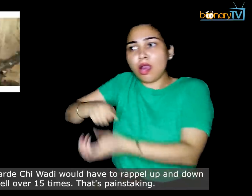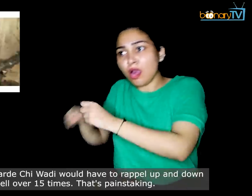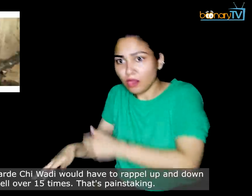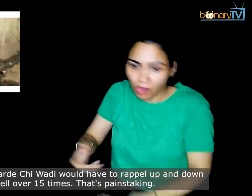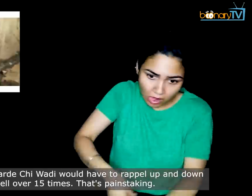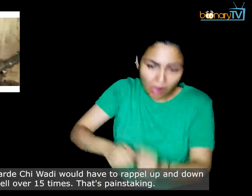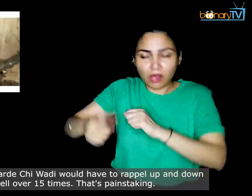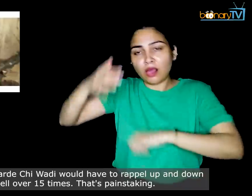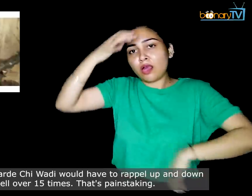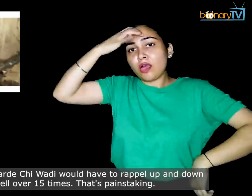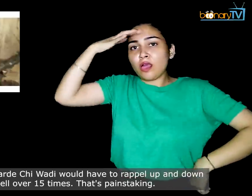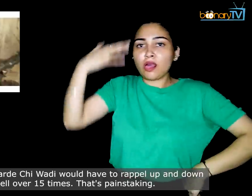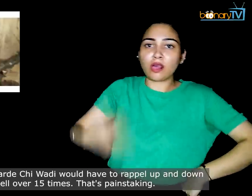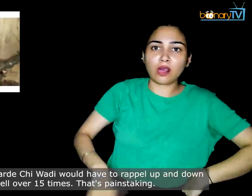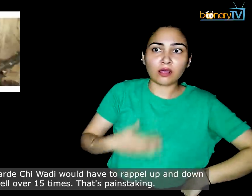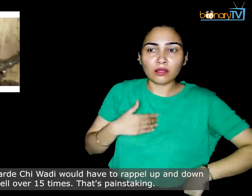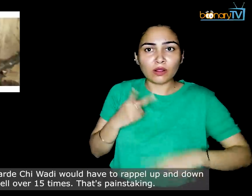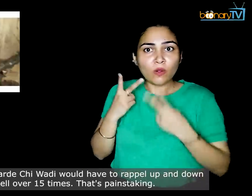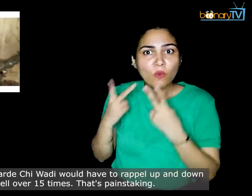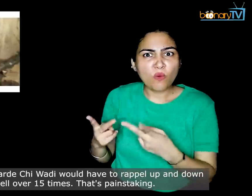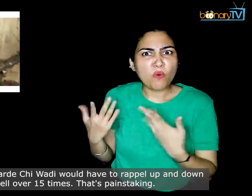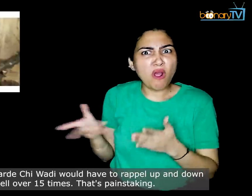times. That's painstaking.